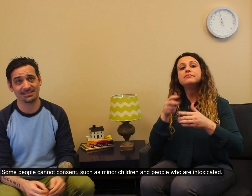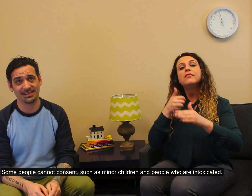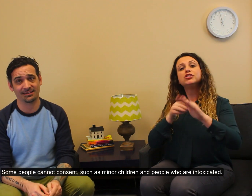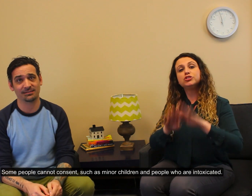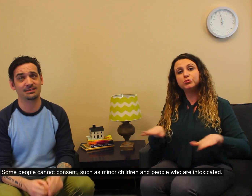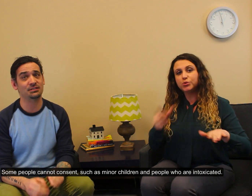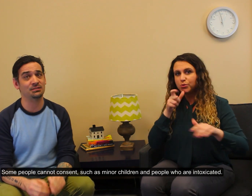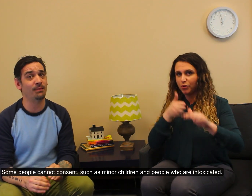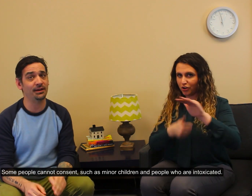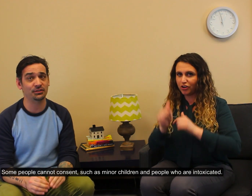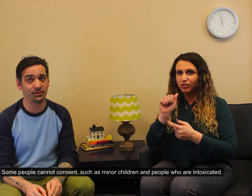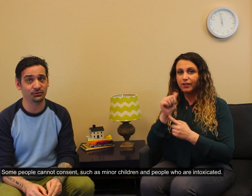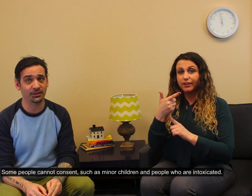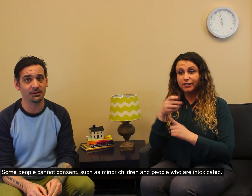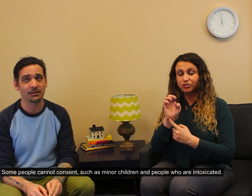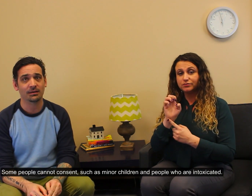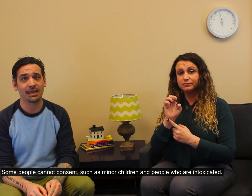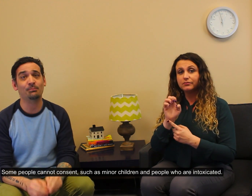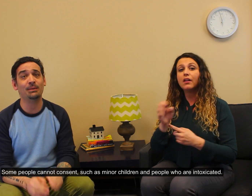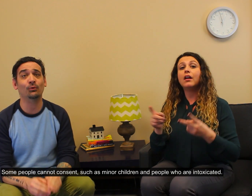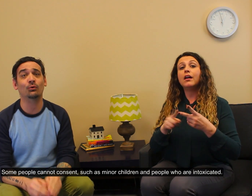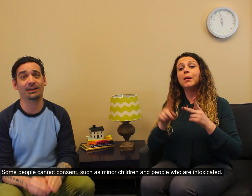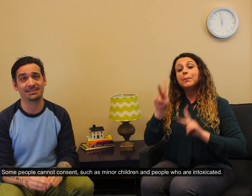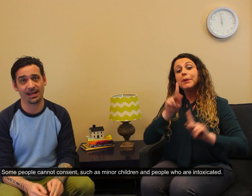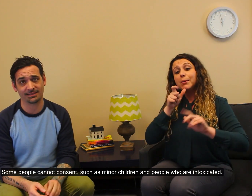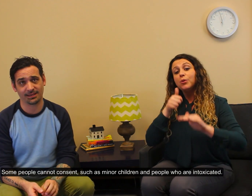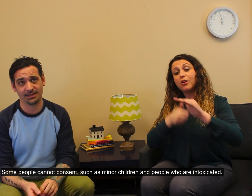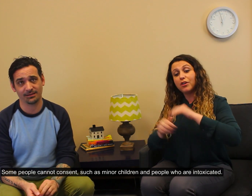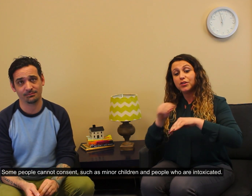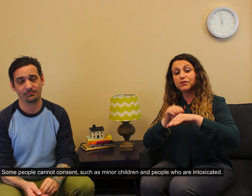consent, such as minor children and people who are intoxicated.